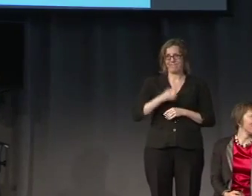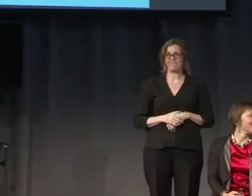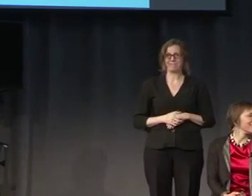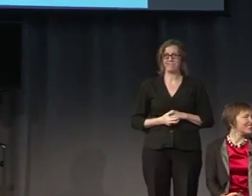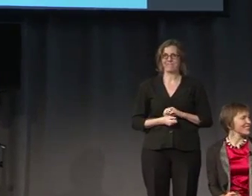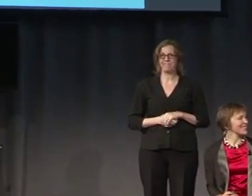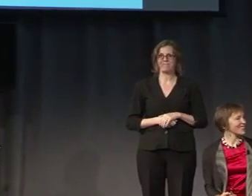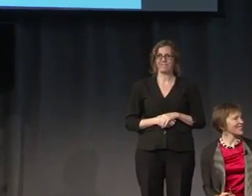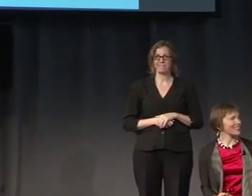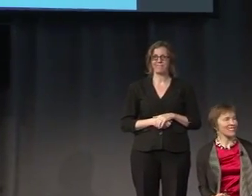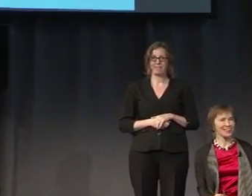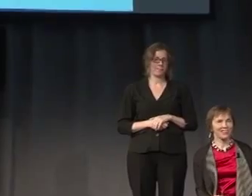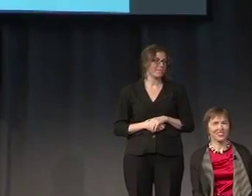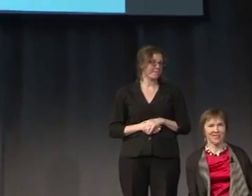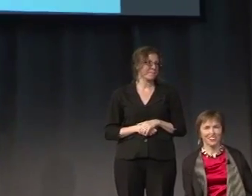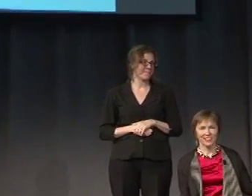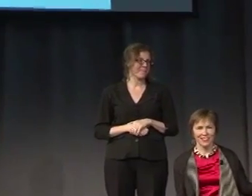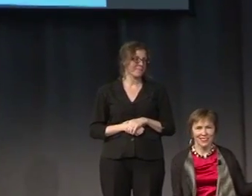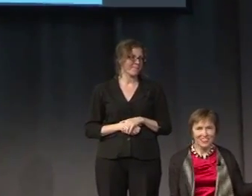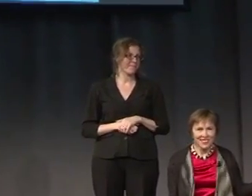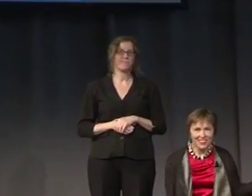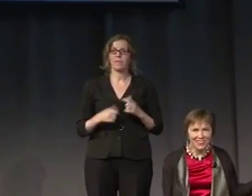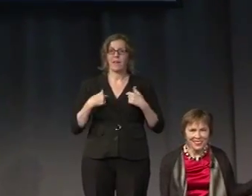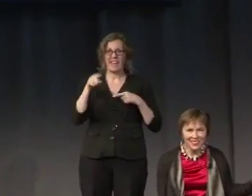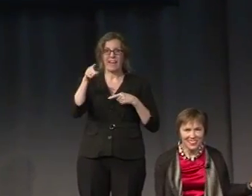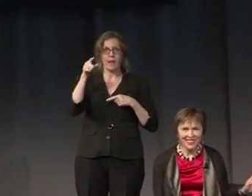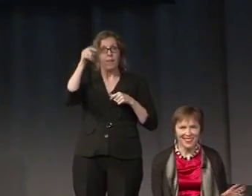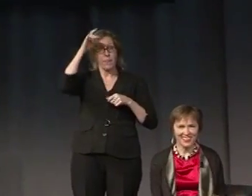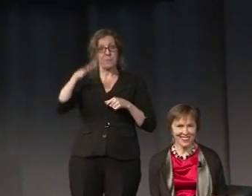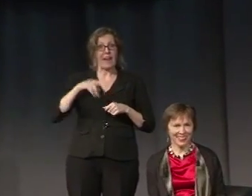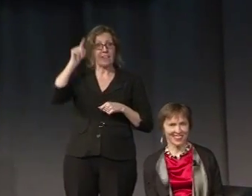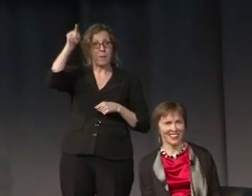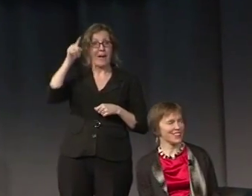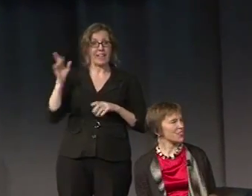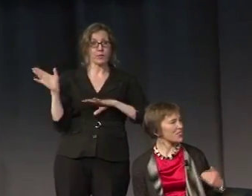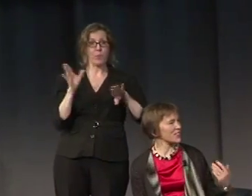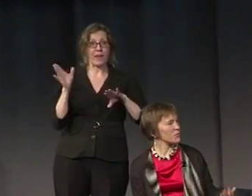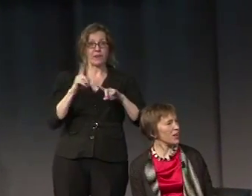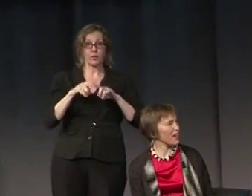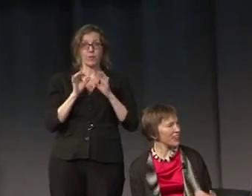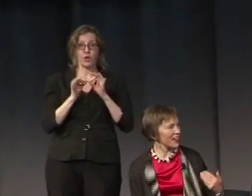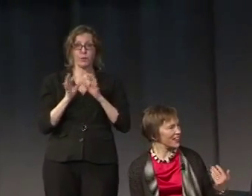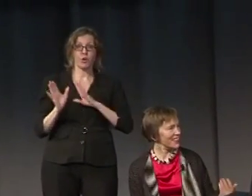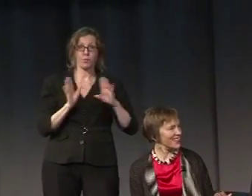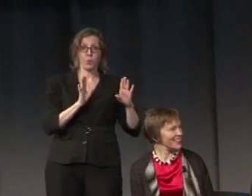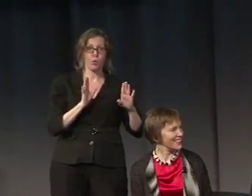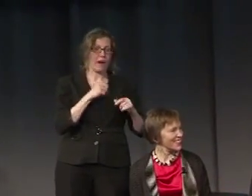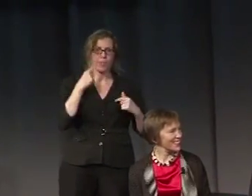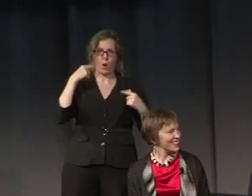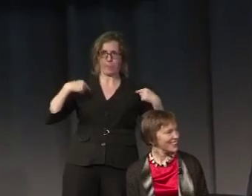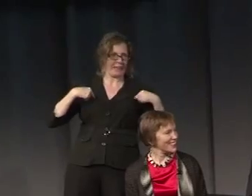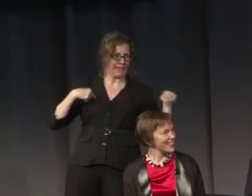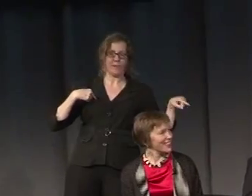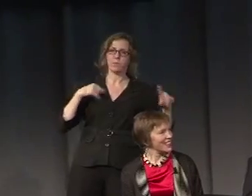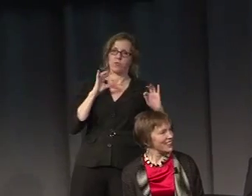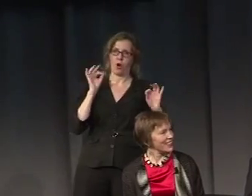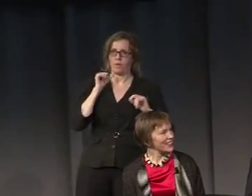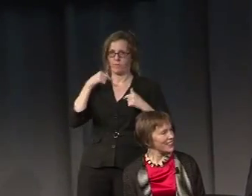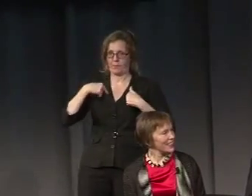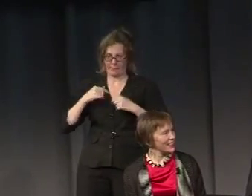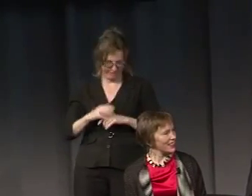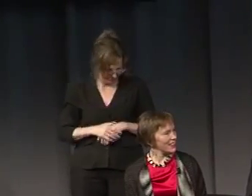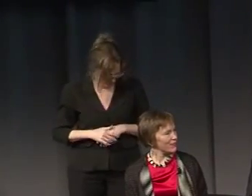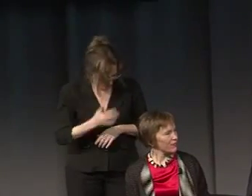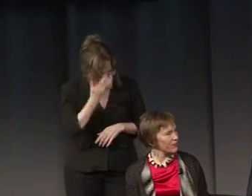Oh. So he's waving at me. I'm having a synesthetic experience. What's happening? Just plow ahead. Just plow ahead. All right.